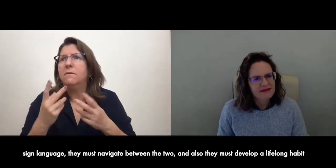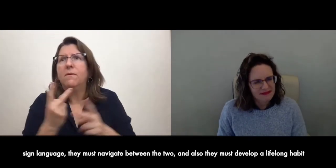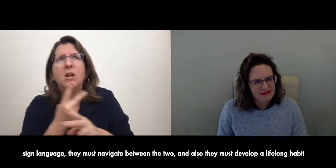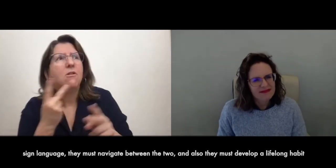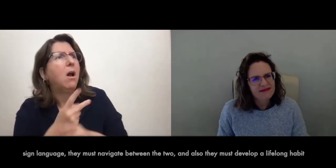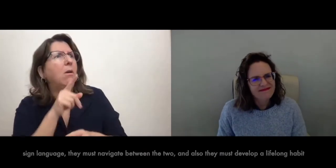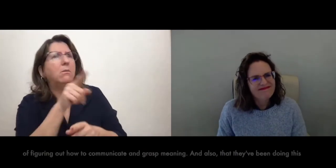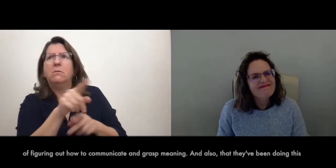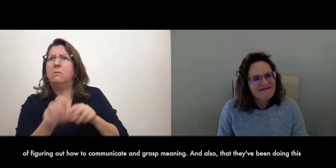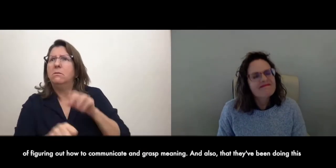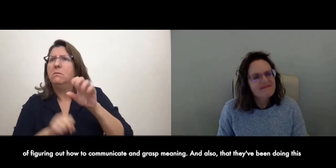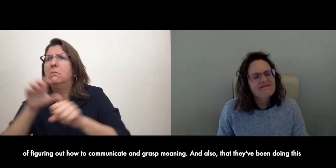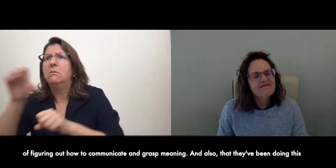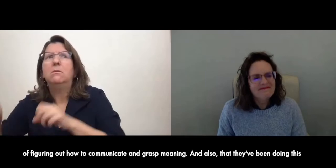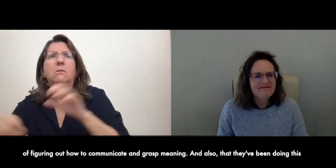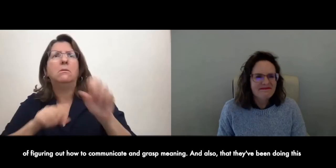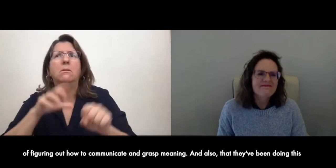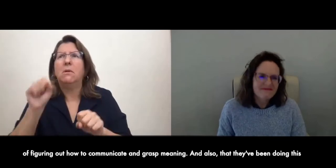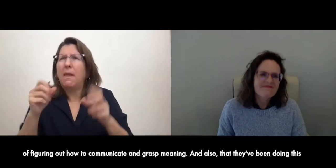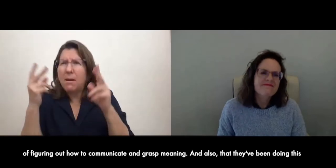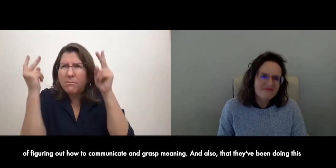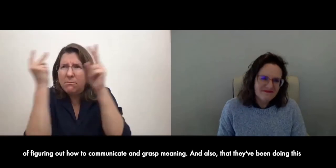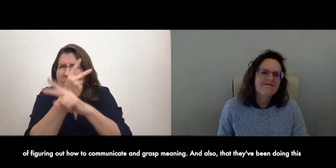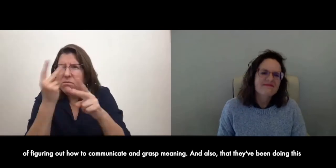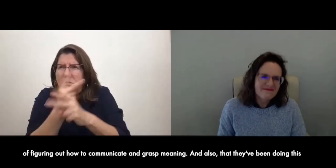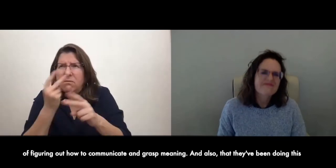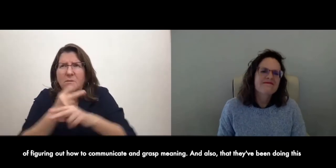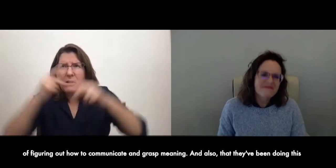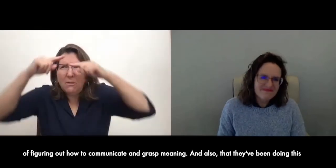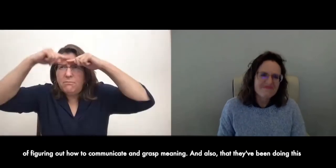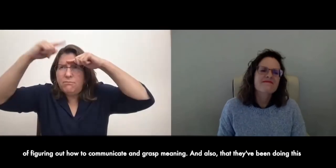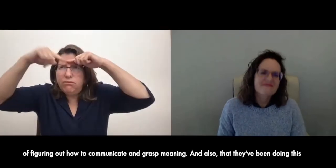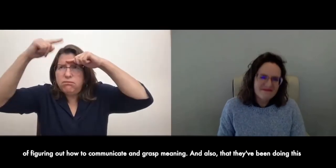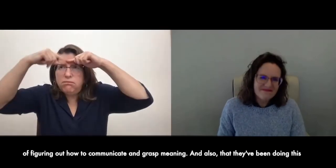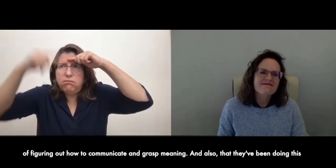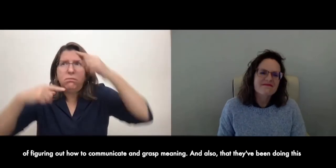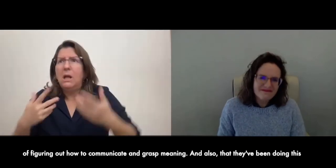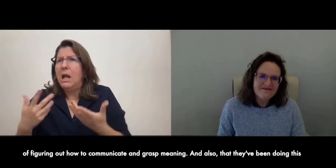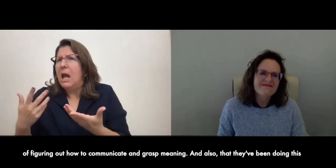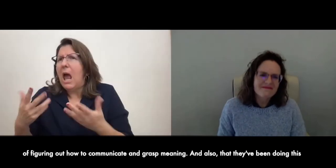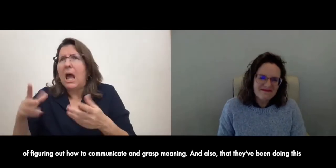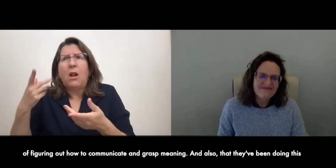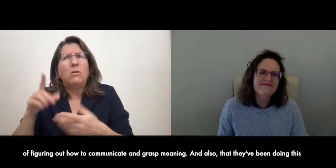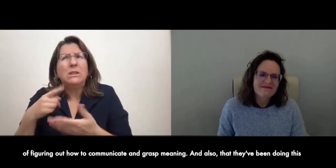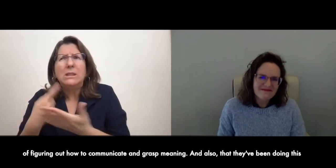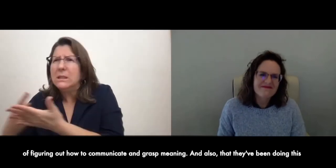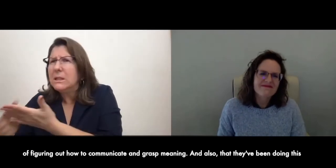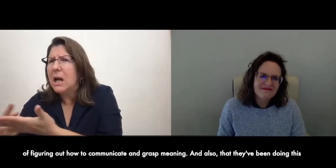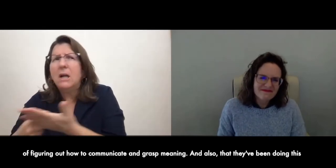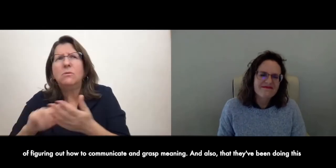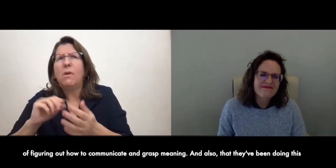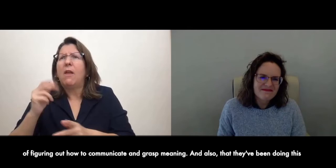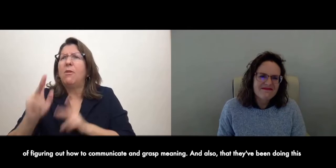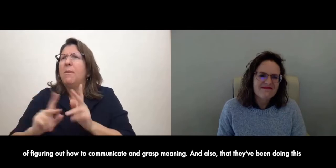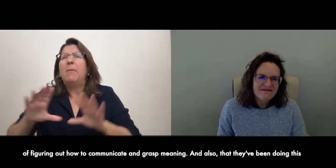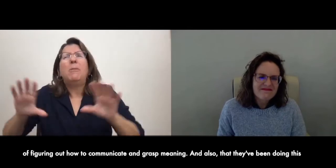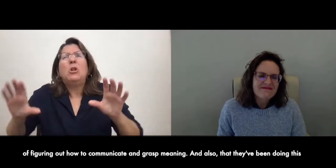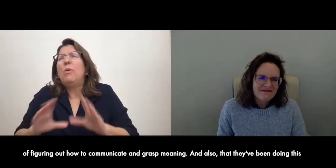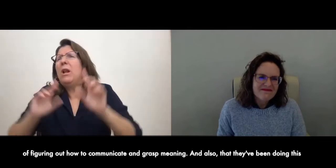habit of figuring out how to communicate and grasp meaning. And also that they've been doing